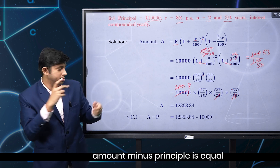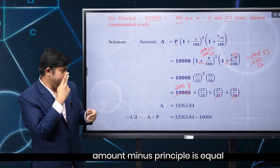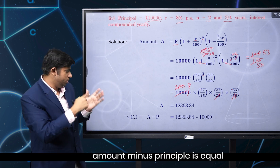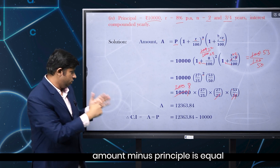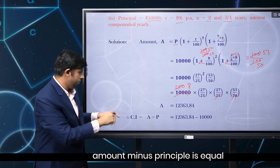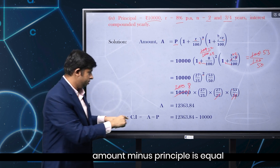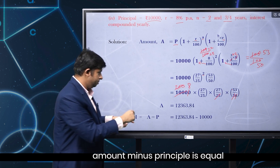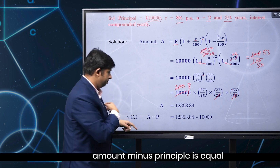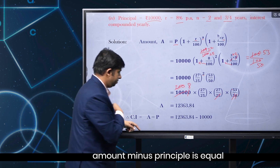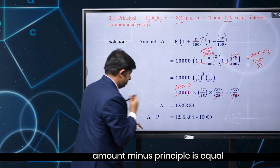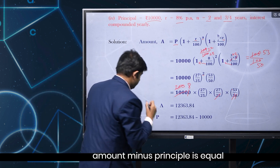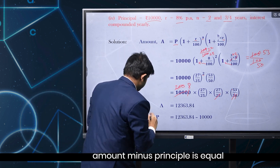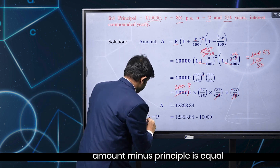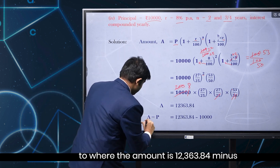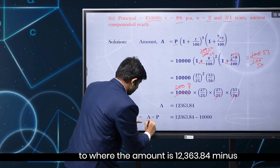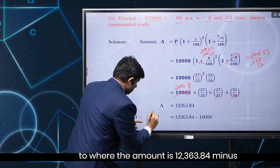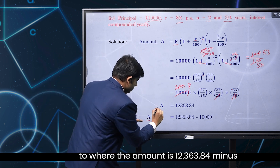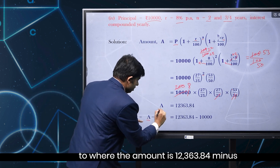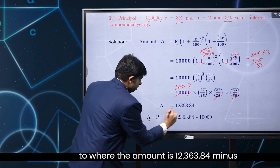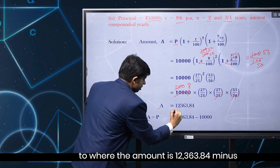amount minus principal is equals to, where the amount is